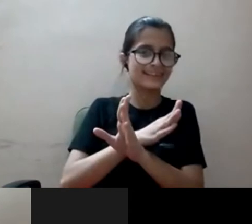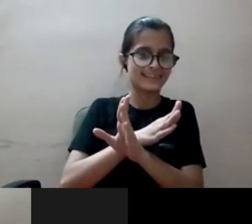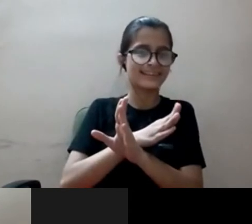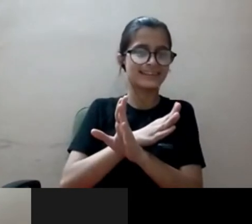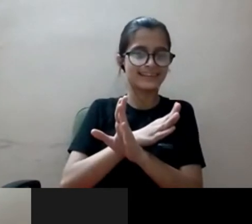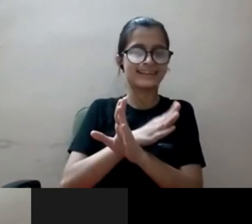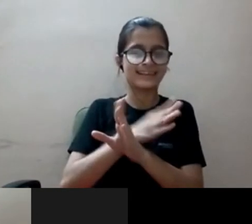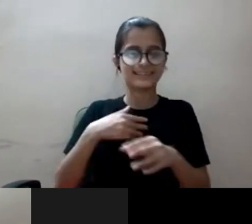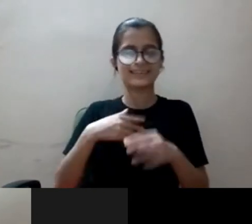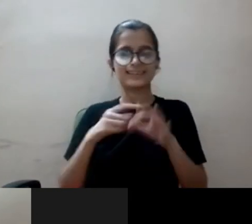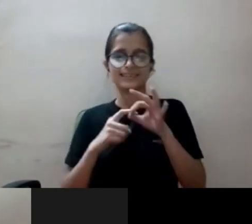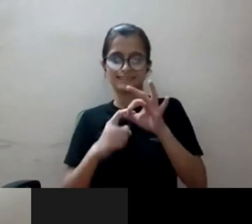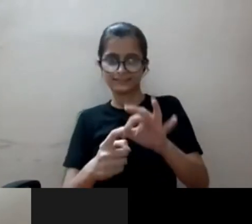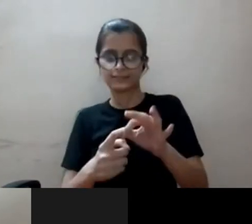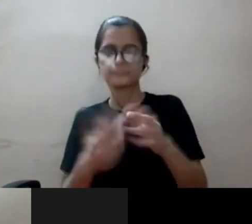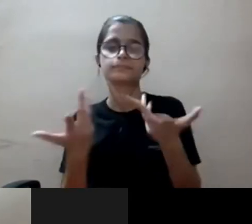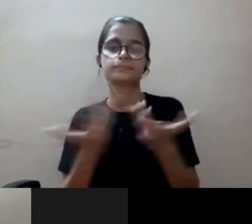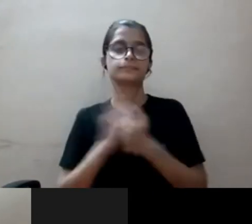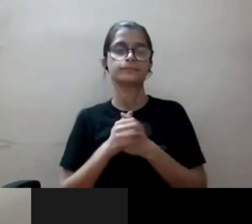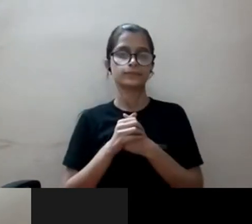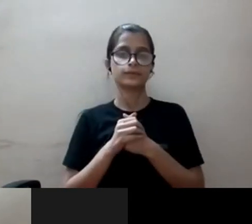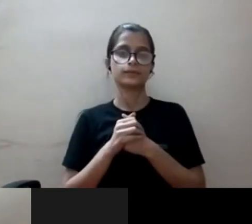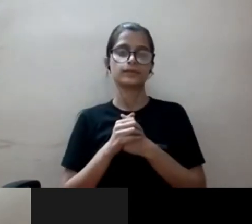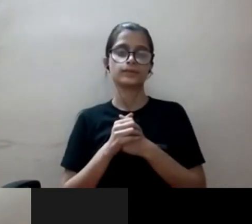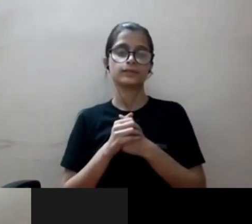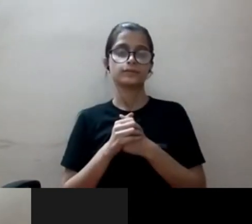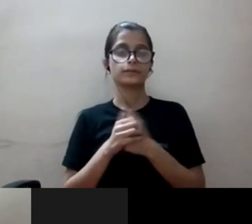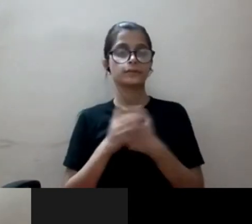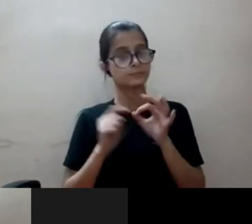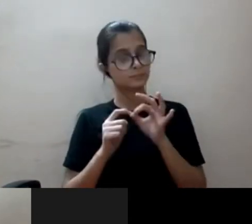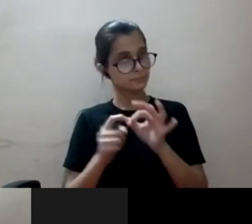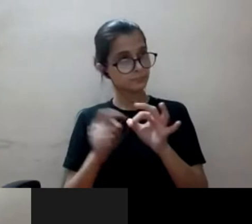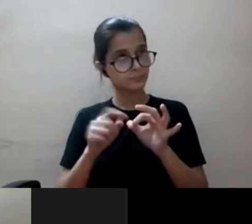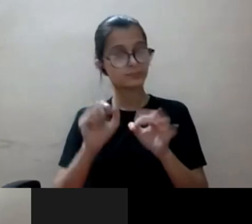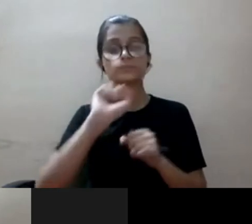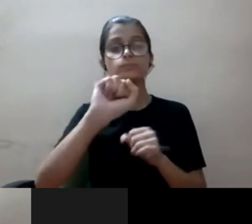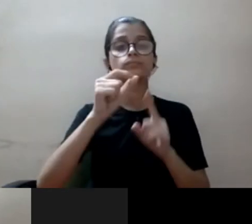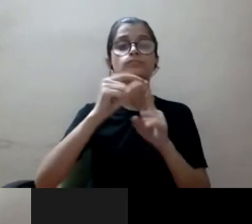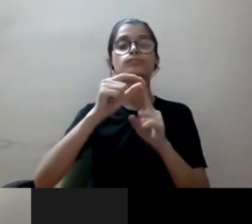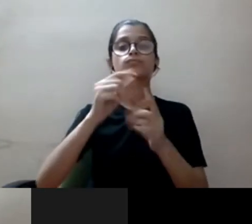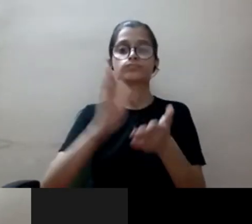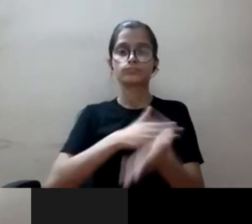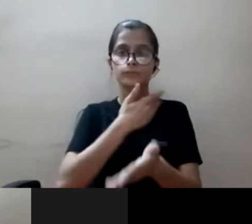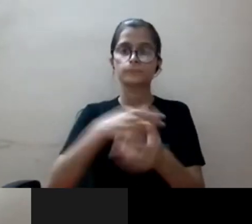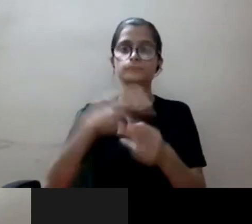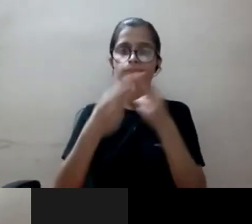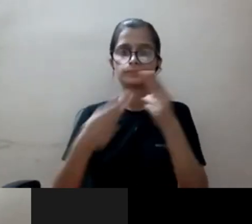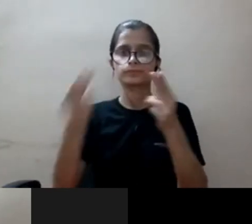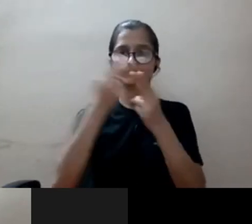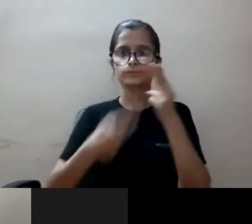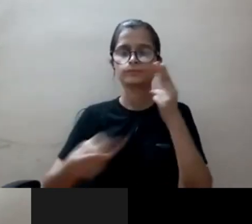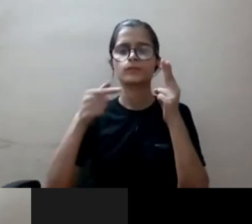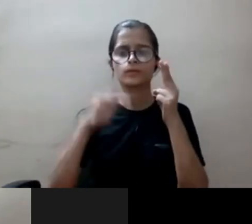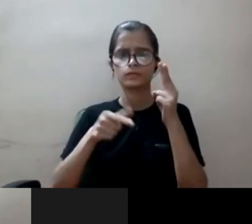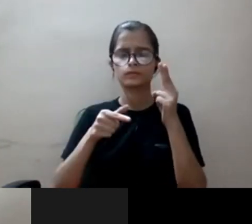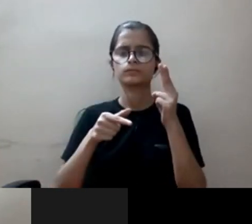mute again, Professor Prasad. I just wanted to ask you that how much of your poetry emanates